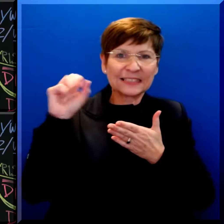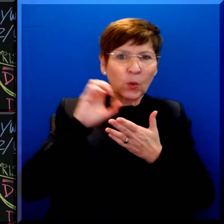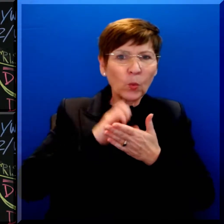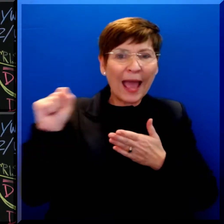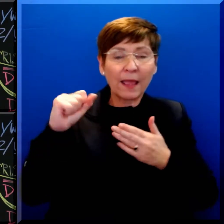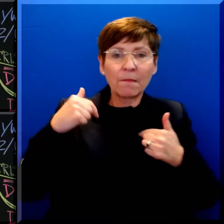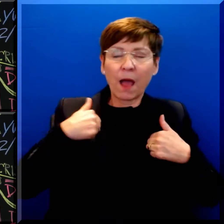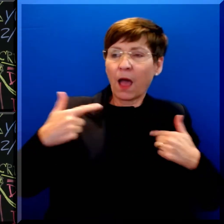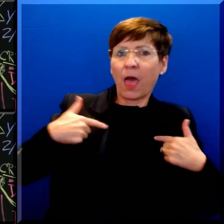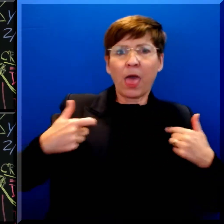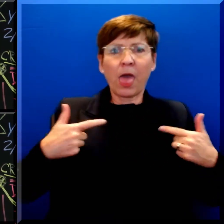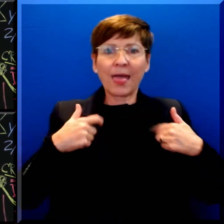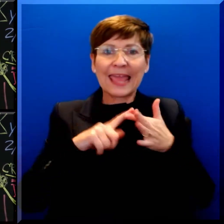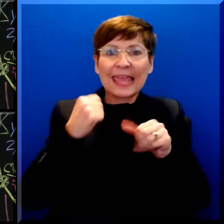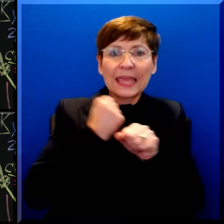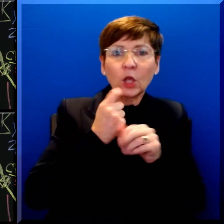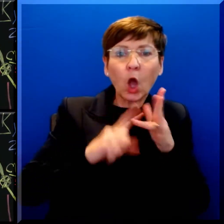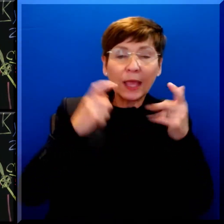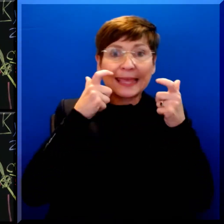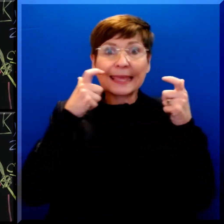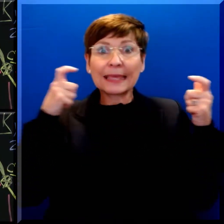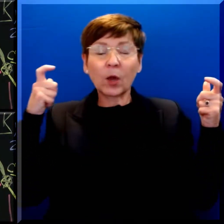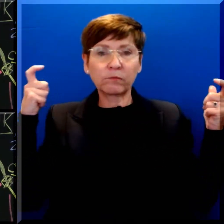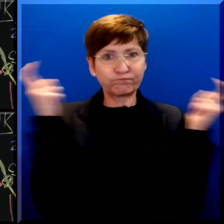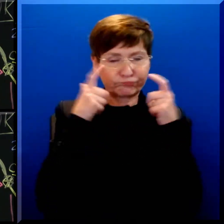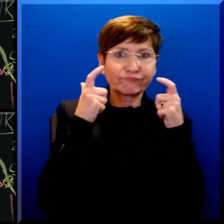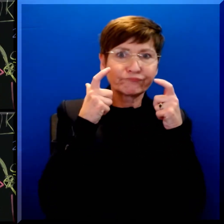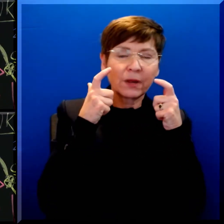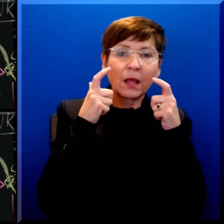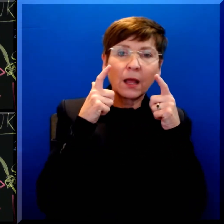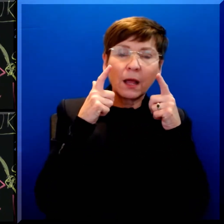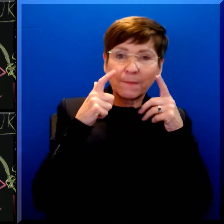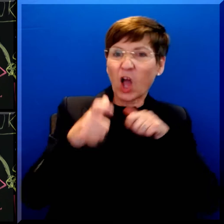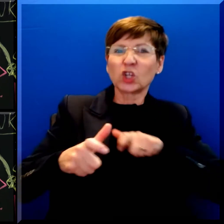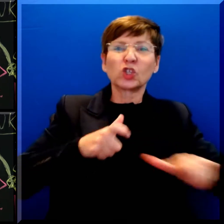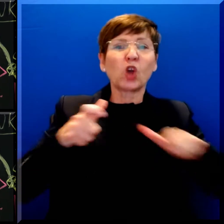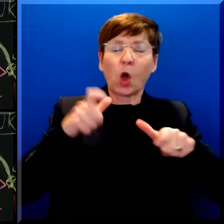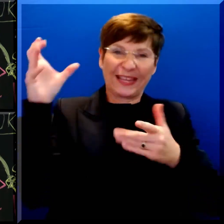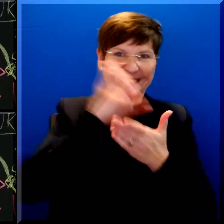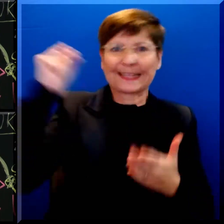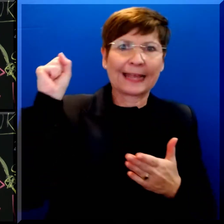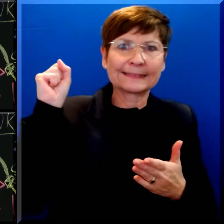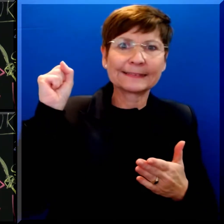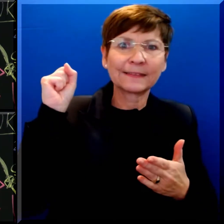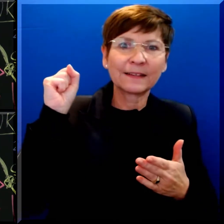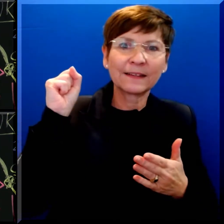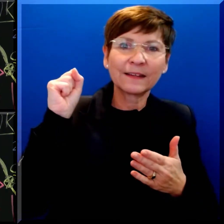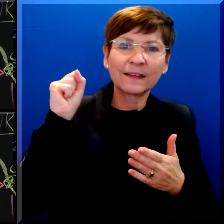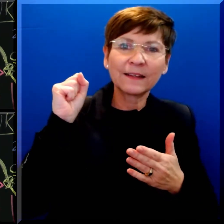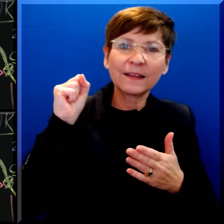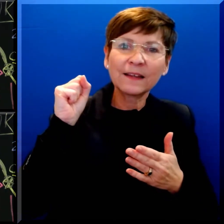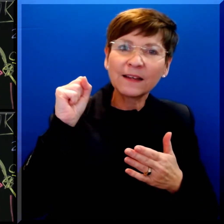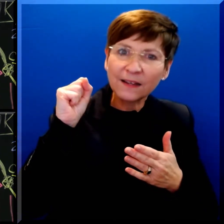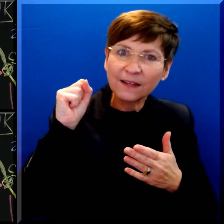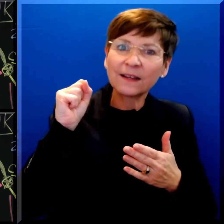pride, our ego, our need for control. Oh, I hate it. And sometimes God will use a crisis to shift something inside